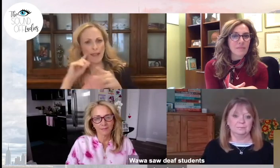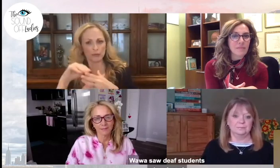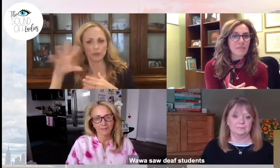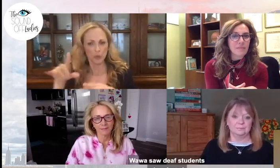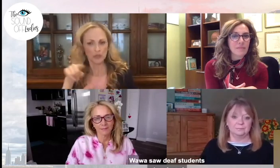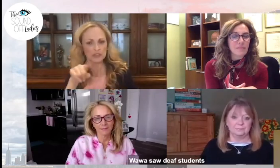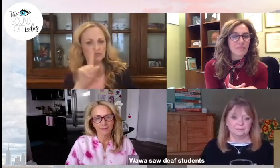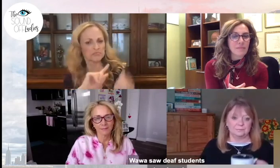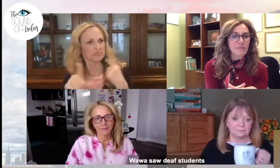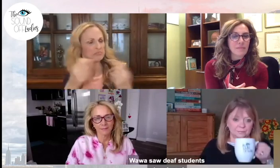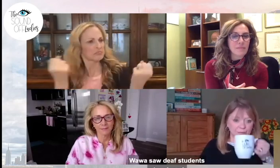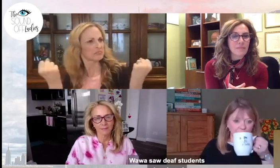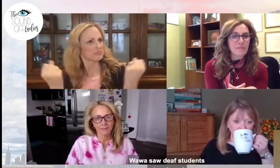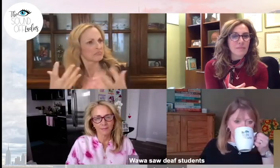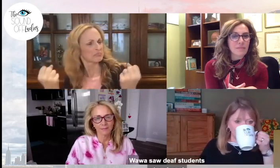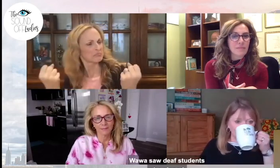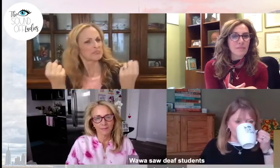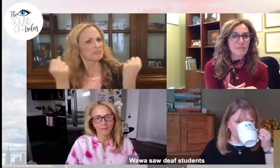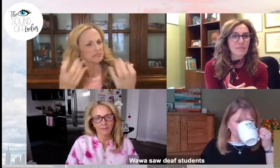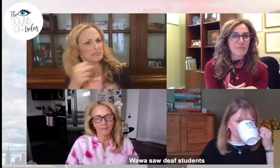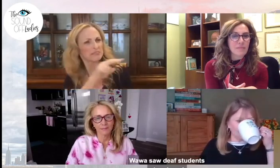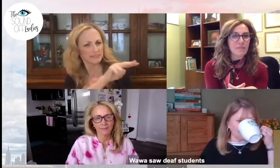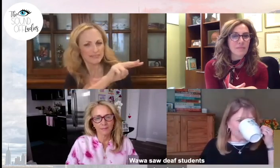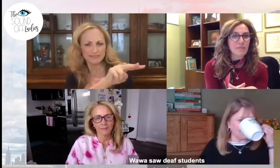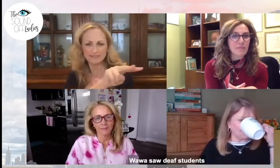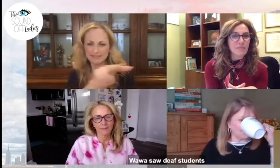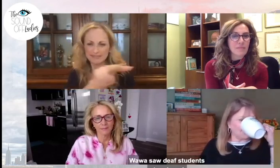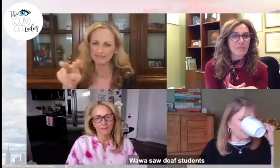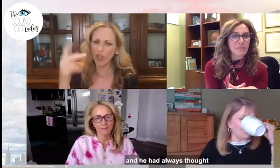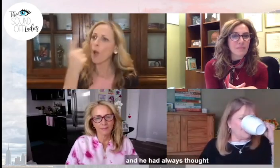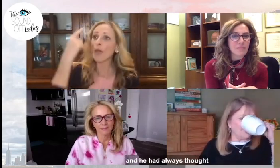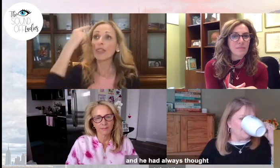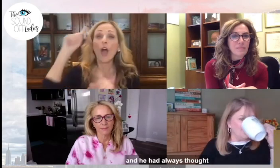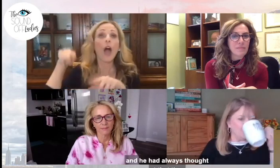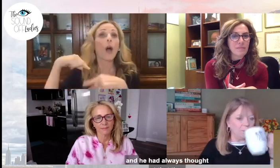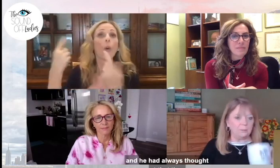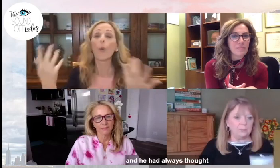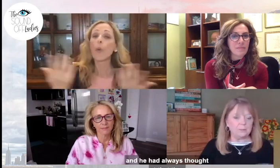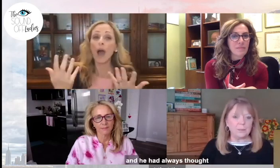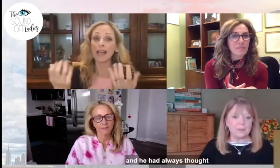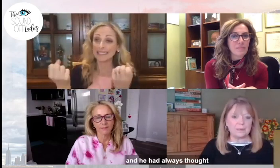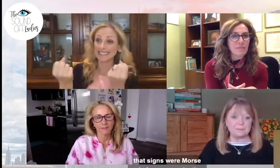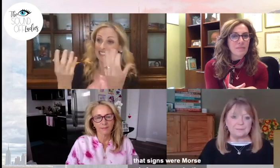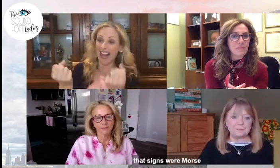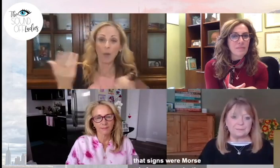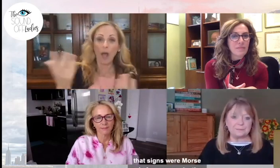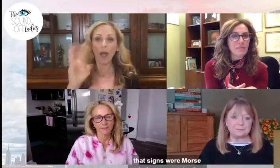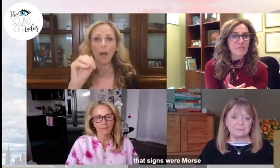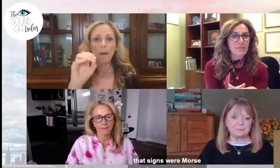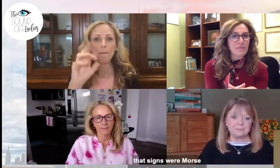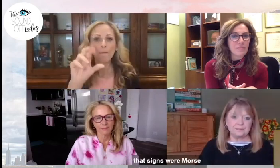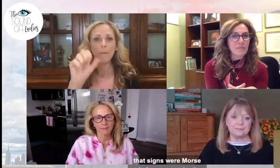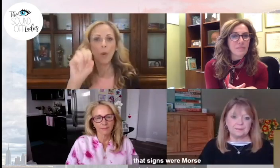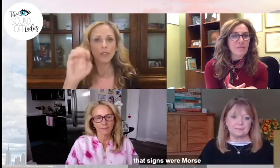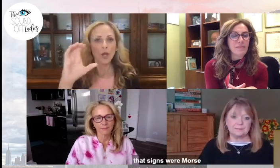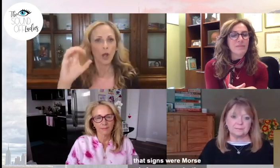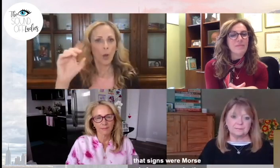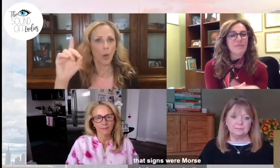In high school, Wawa saw many deaf kids signing, and he always thought that the signing was some sort